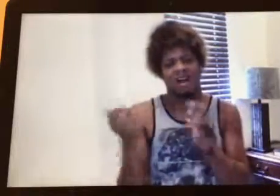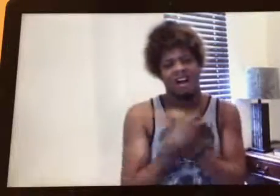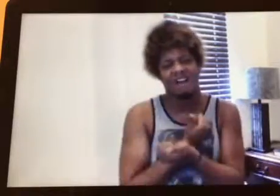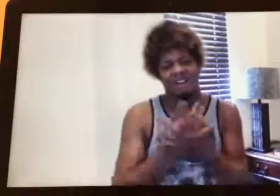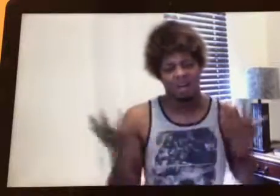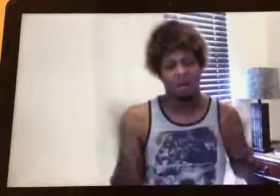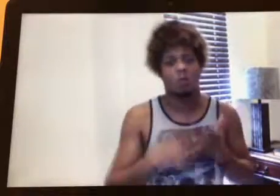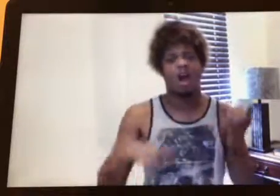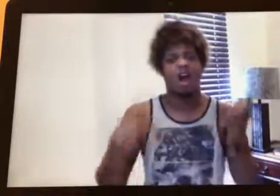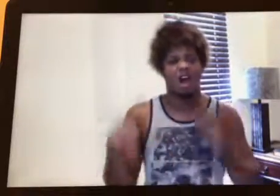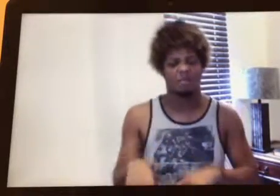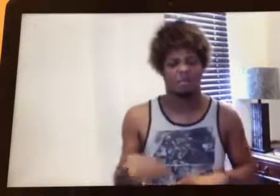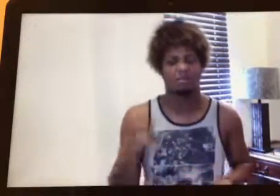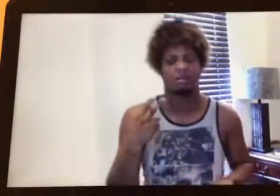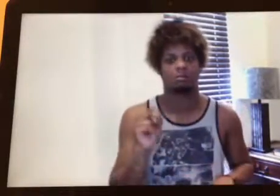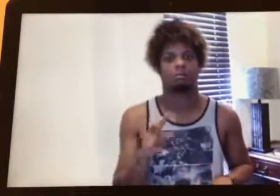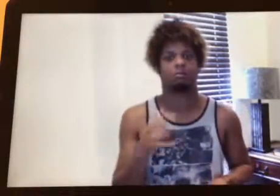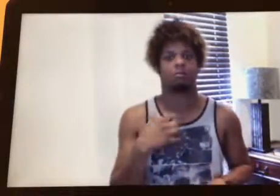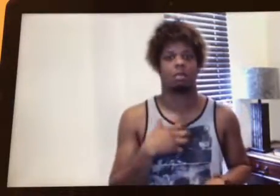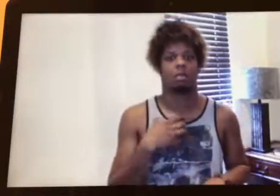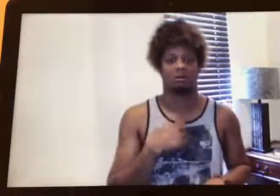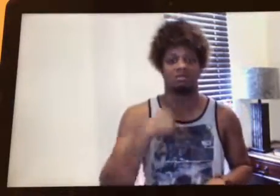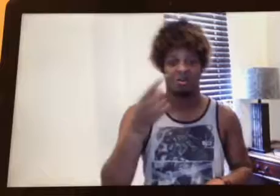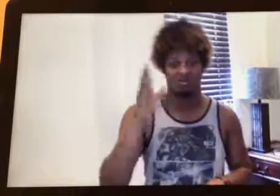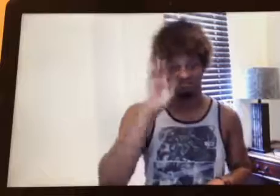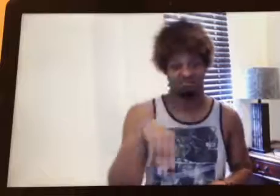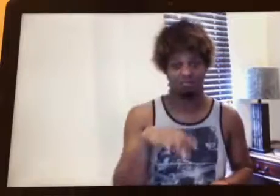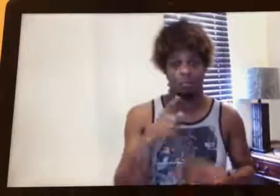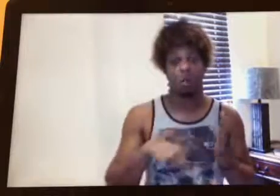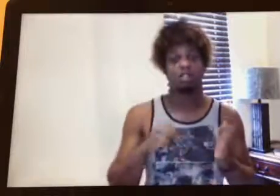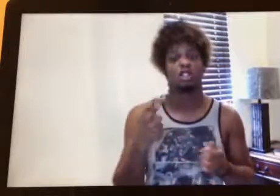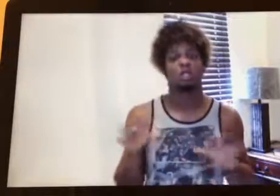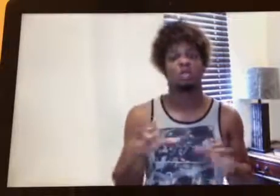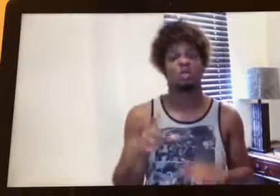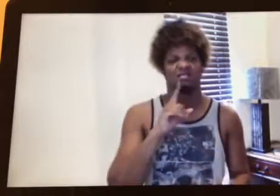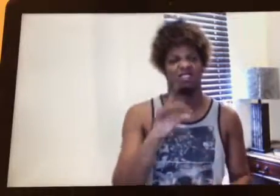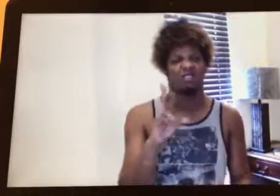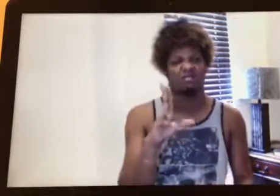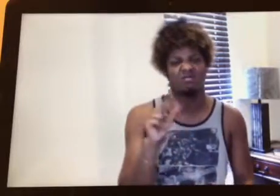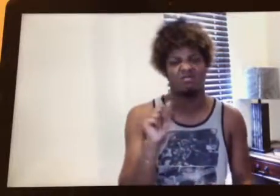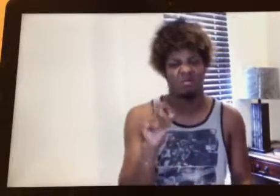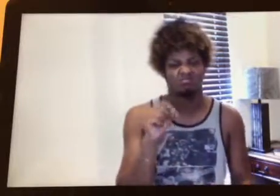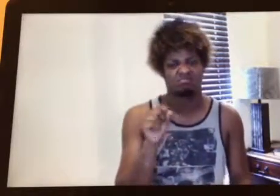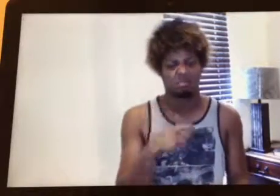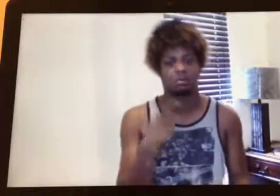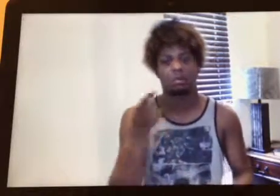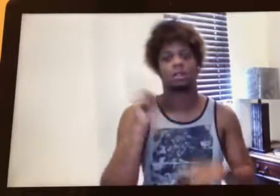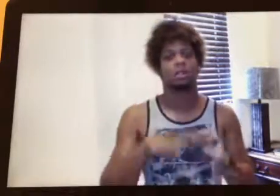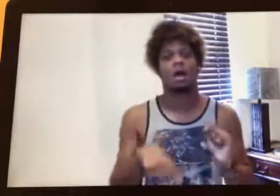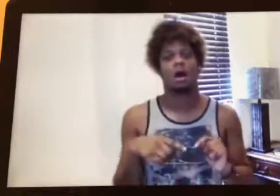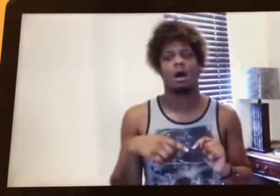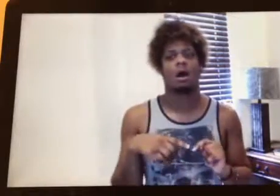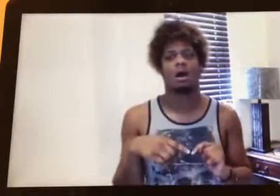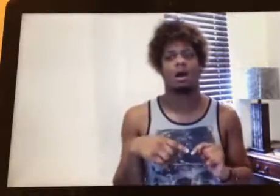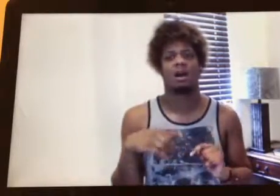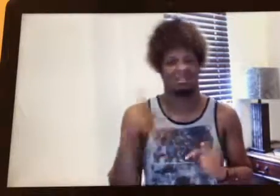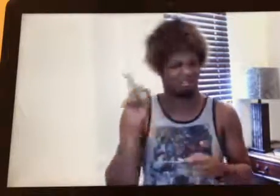another room, and was trying to explain everything, what would happen, because I was really uncomfortable with this situation. So I called like a